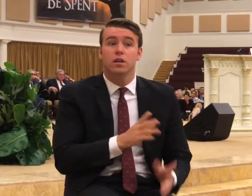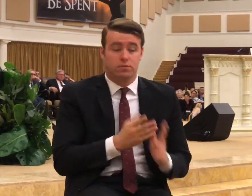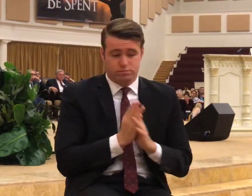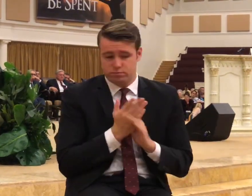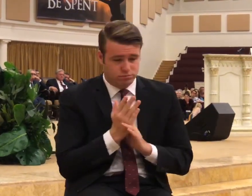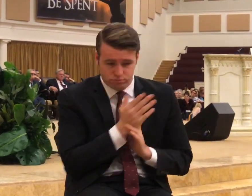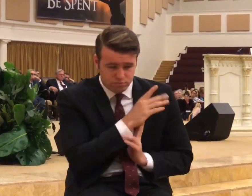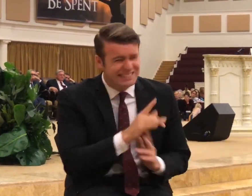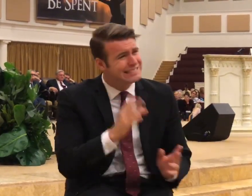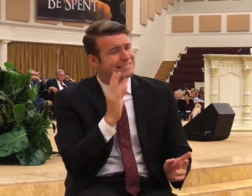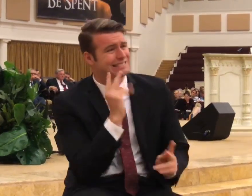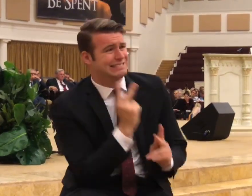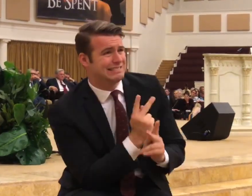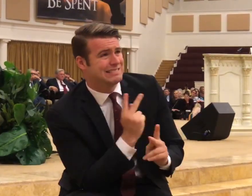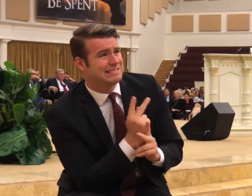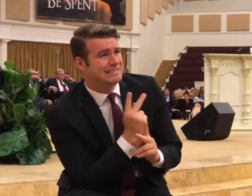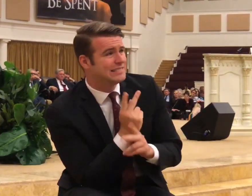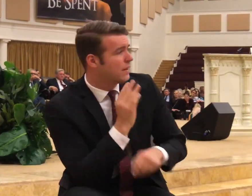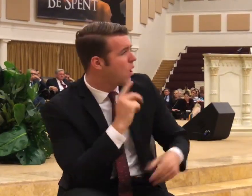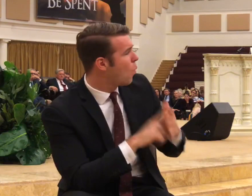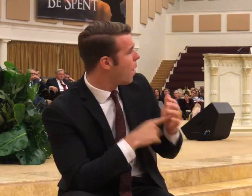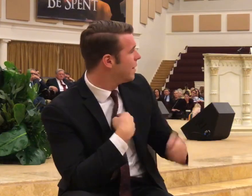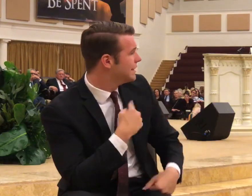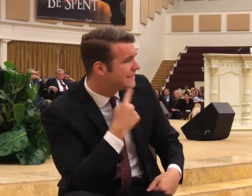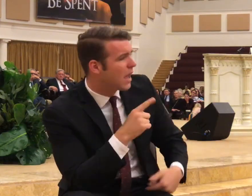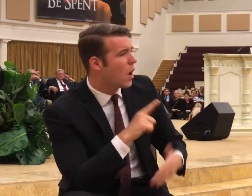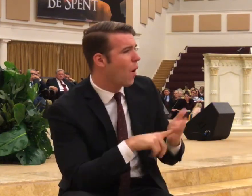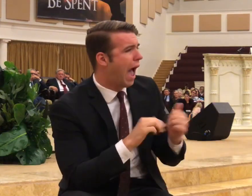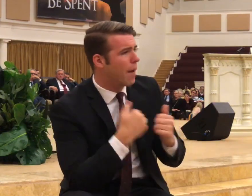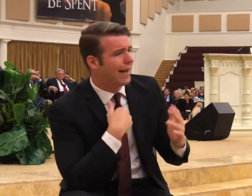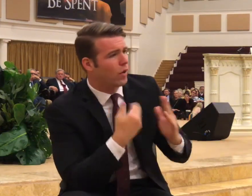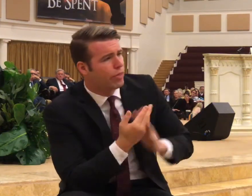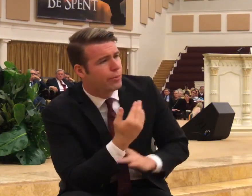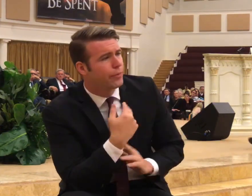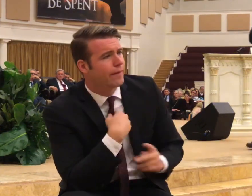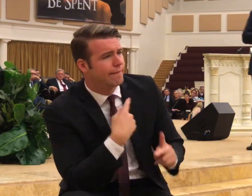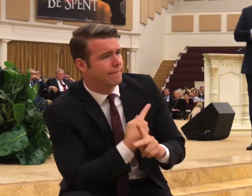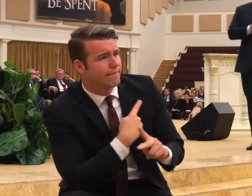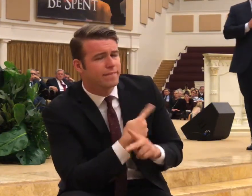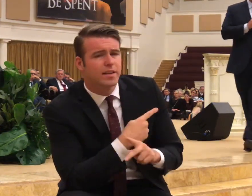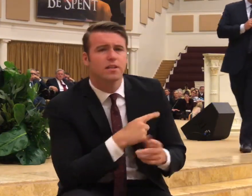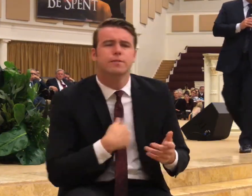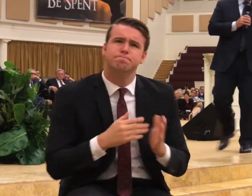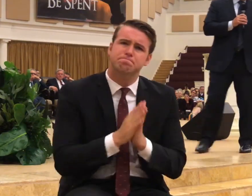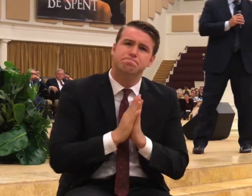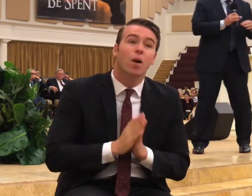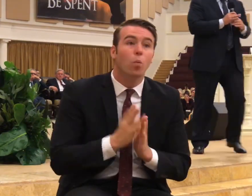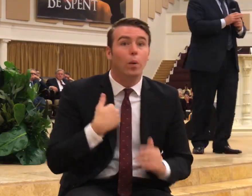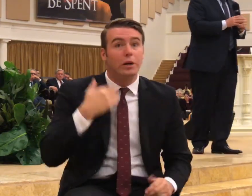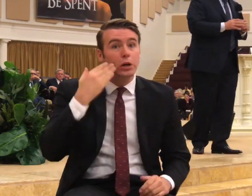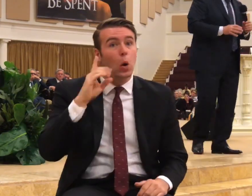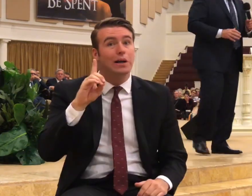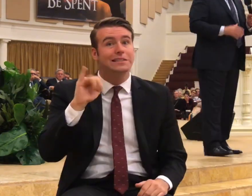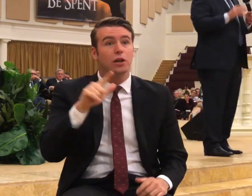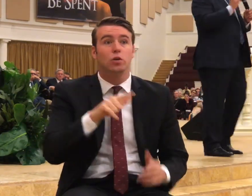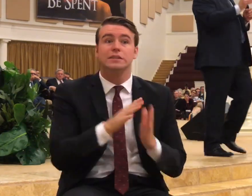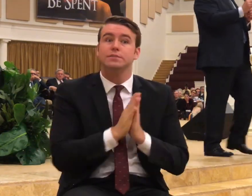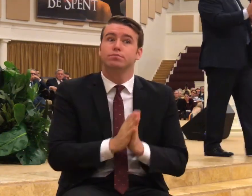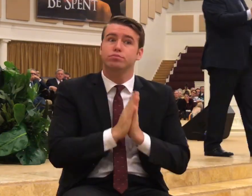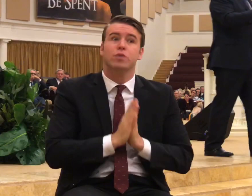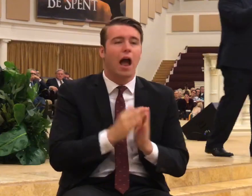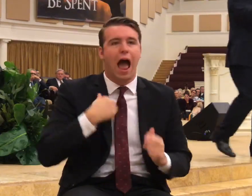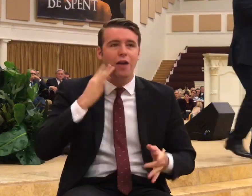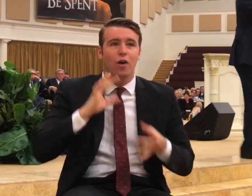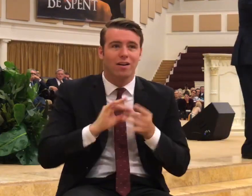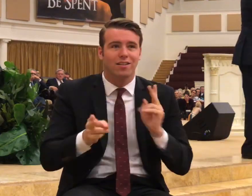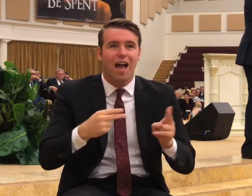and had given thought to what he was going to say, how he was going to do it, how he could get through it. He probably did it with intense prayer because we know Daniel was a man of prayer. I know I'm going